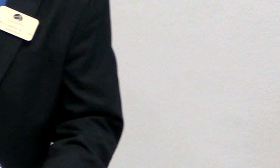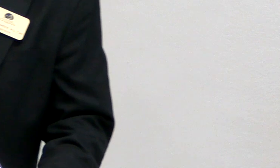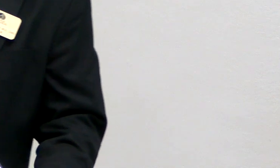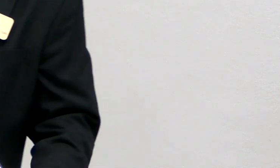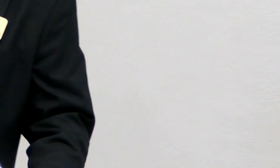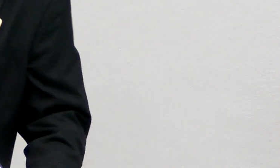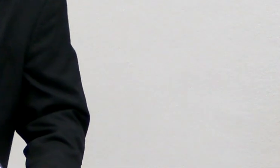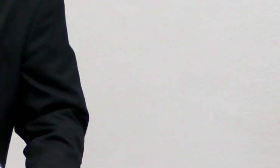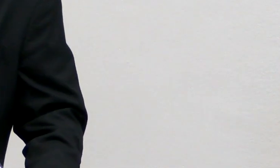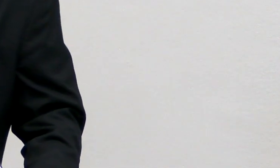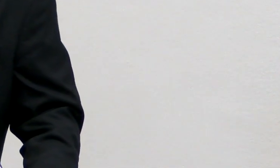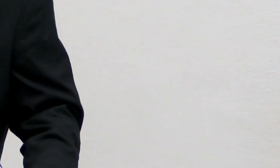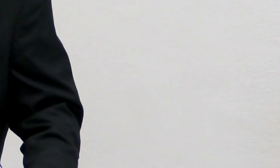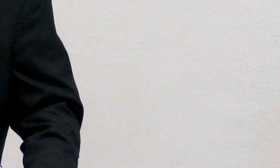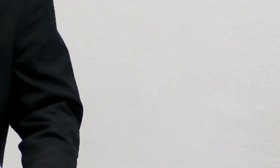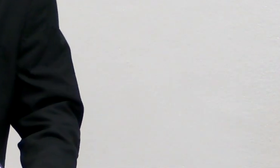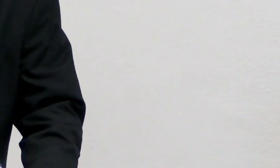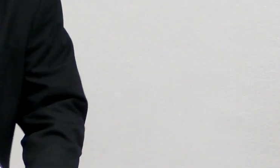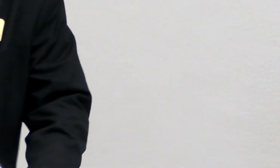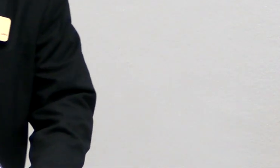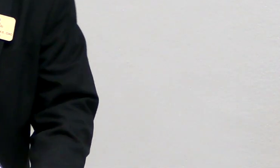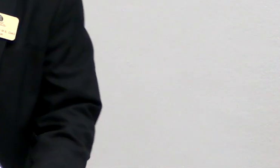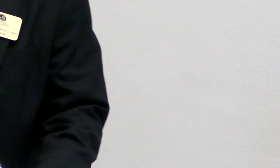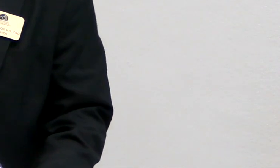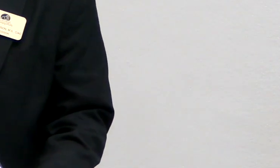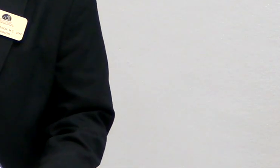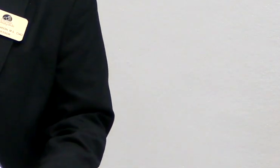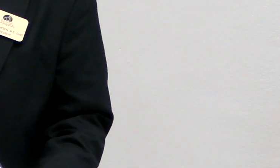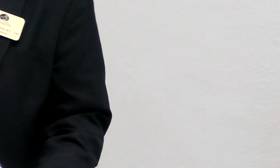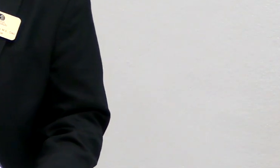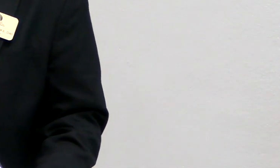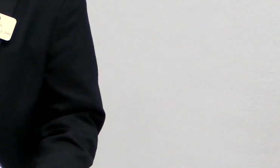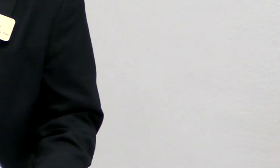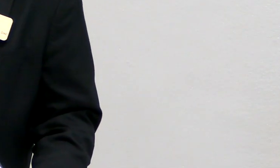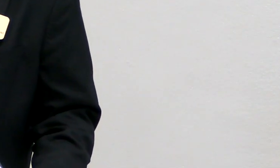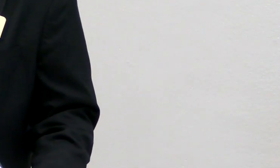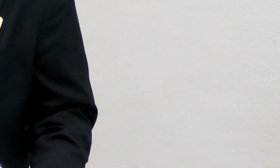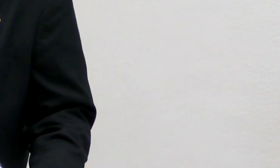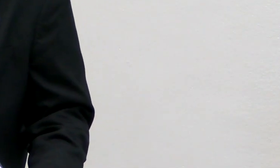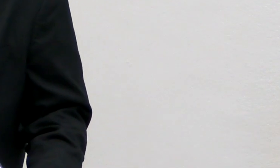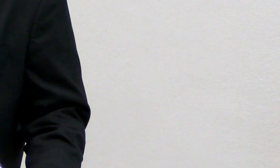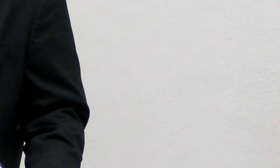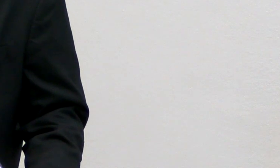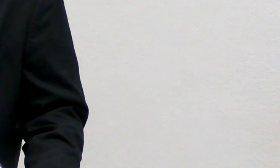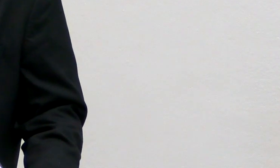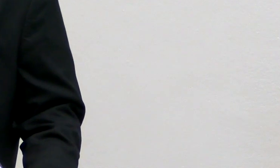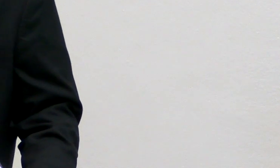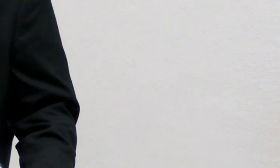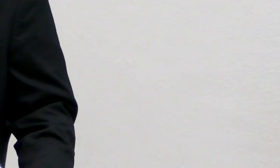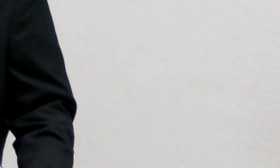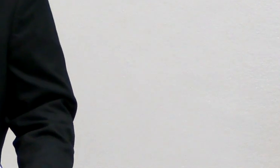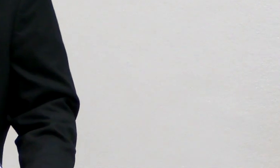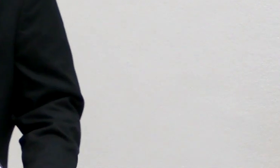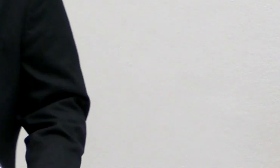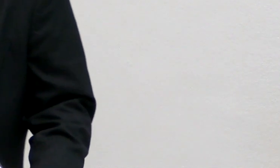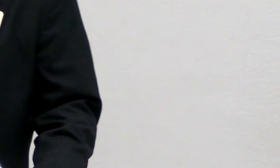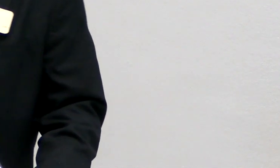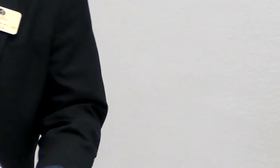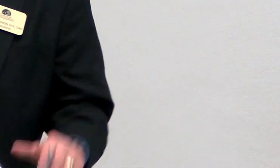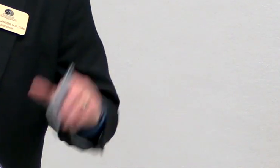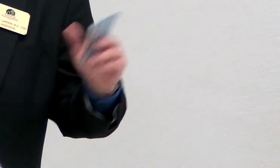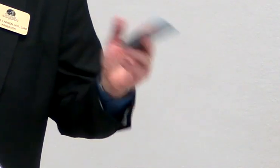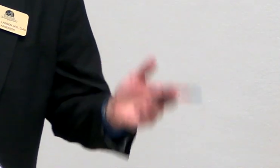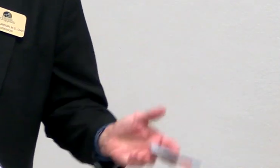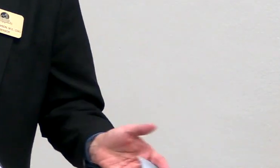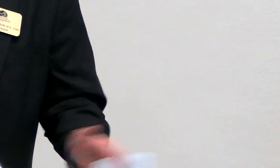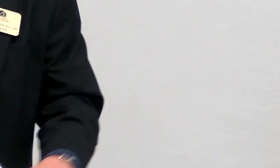Schaumburg is not all in Schaumburg Township. There's a part of the village of Schaumburg that belongs to Bloomingdale Township. So that's